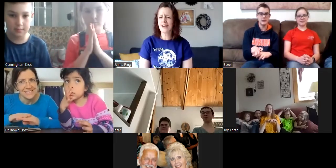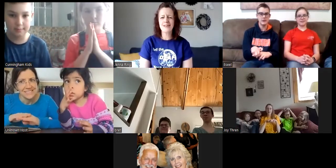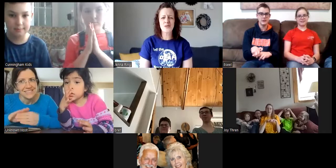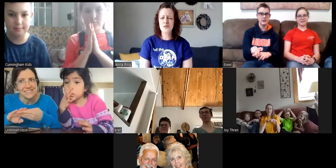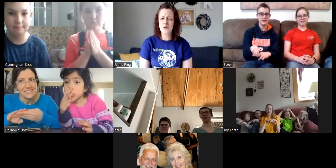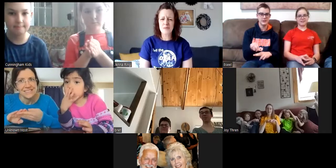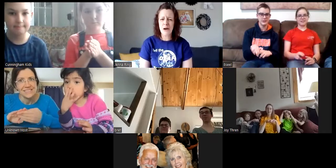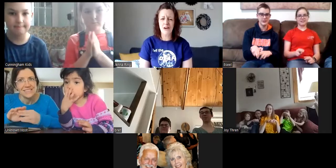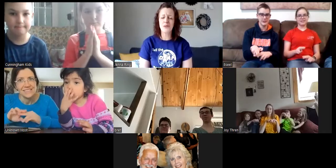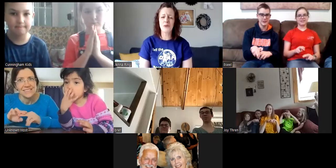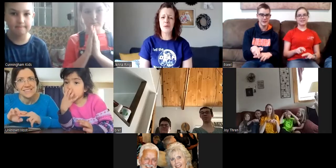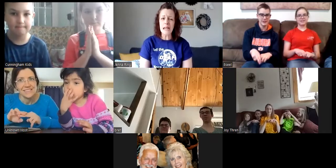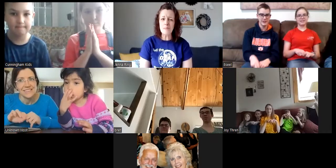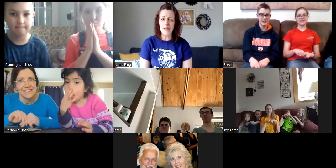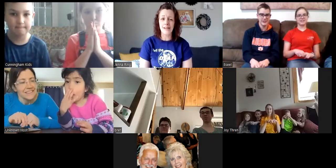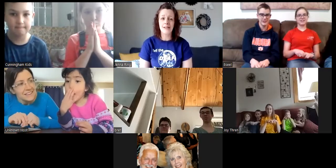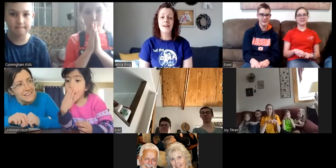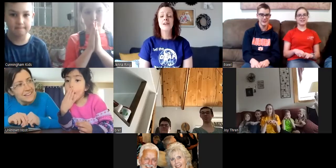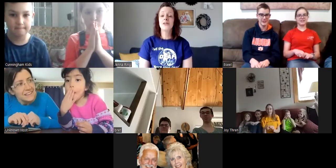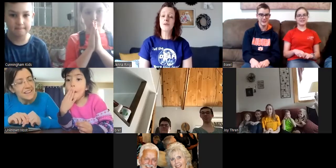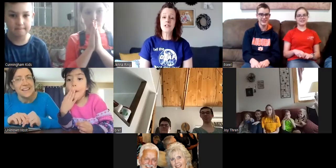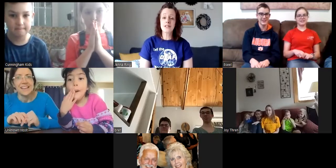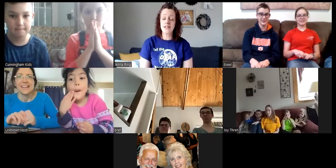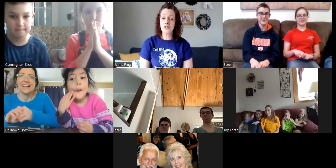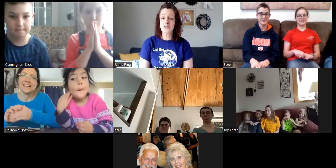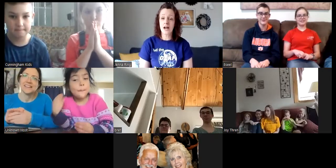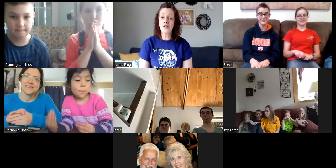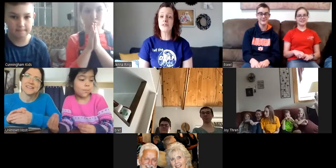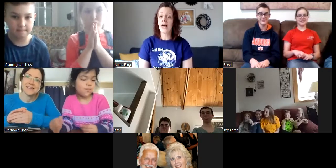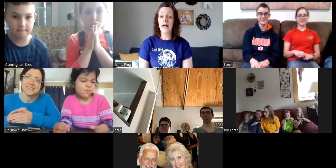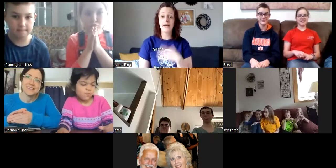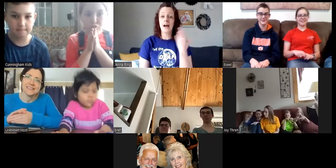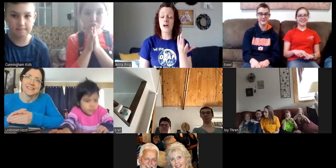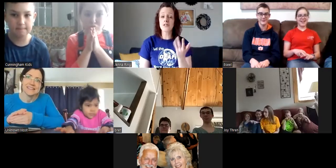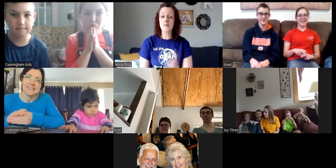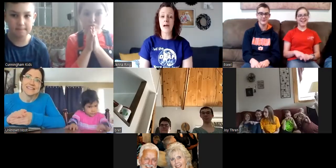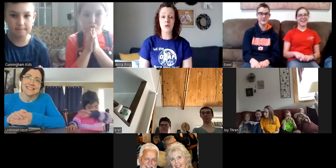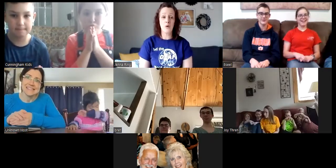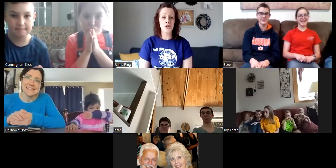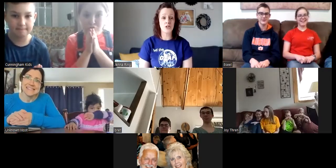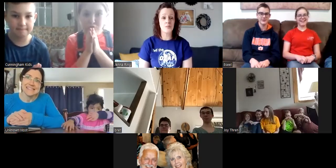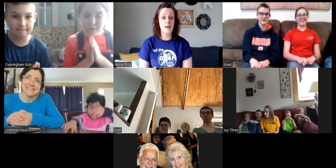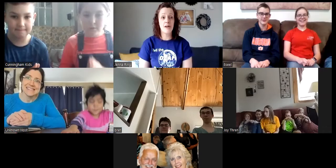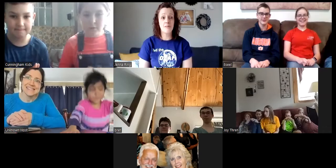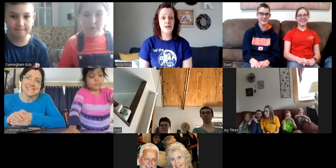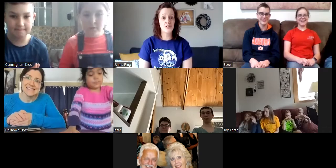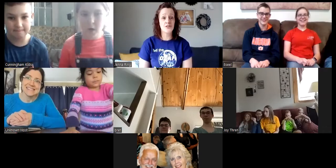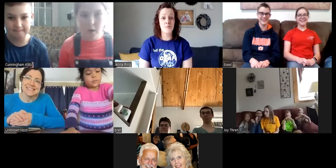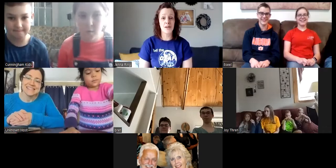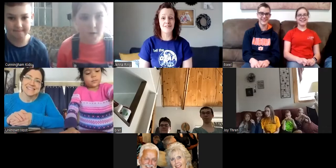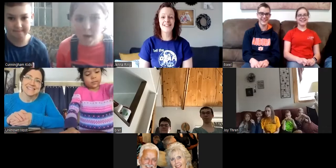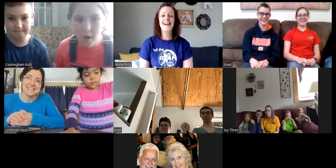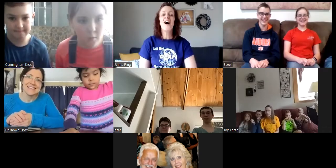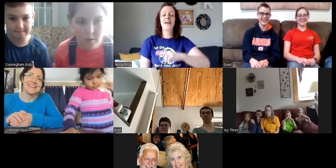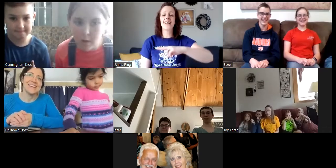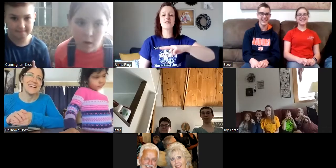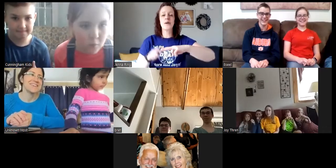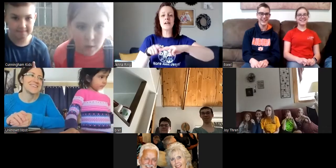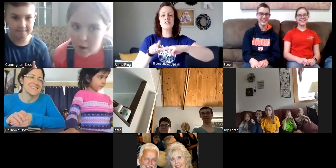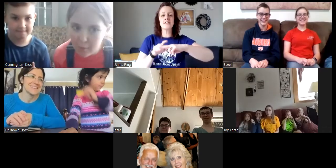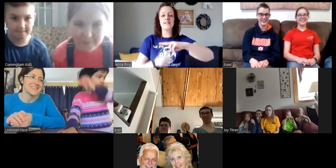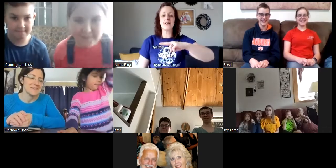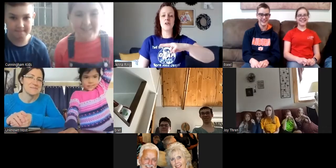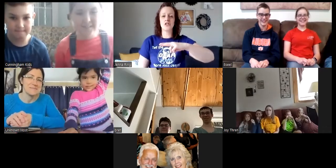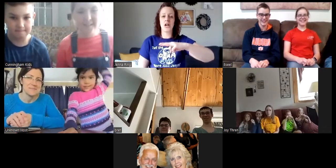Yes, you guys are so smart. You don't need me. You can just teach yourselves and I'll sit back and watch you and maybe I'll learn something. Okay,